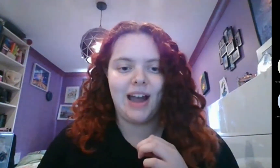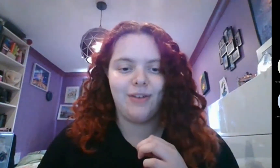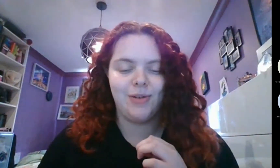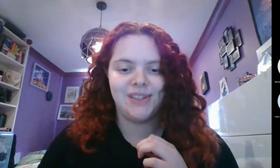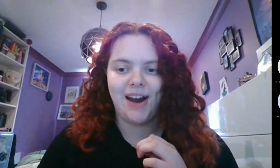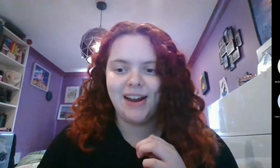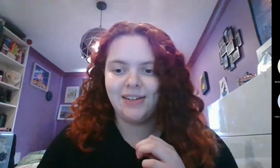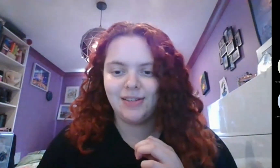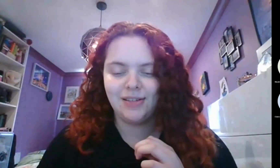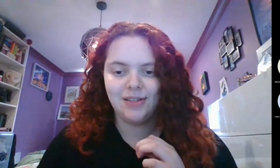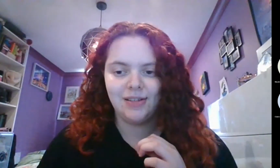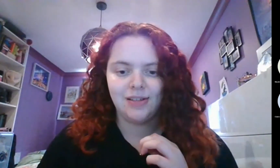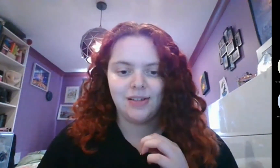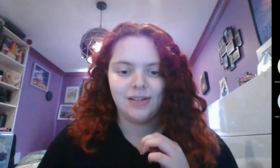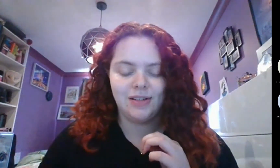come out of your breakout room, is that right?